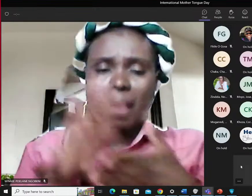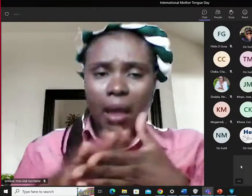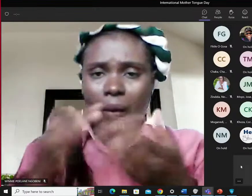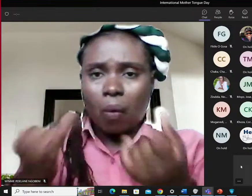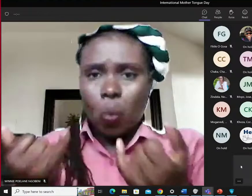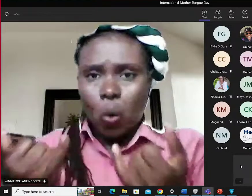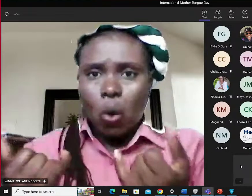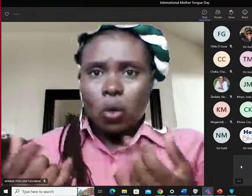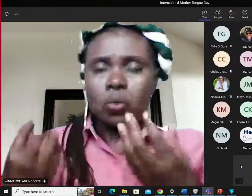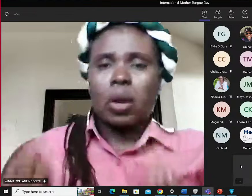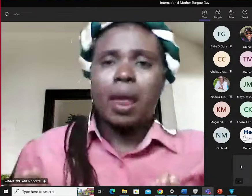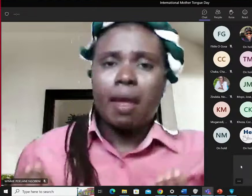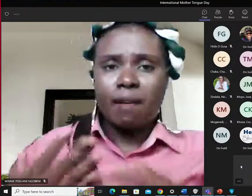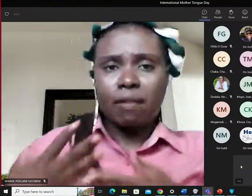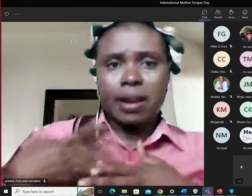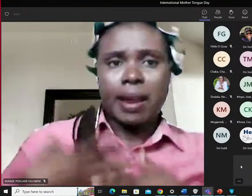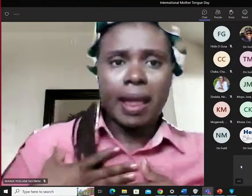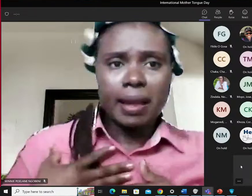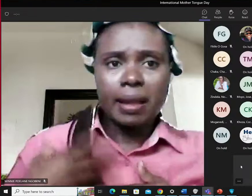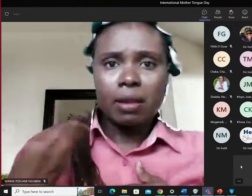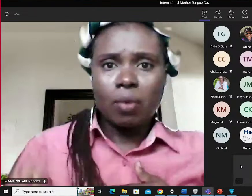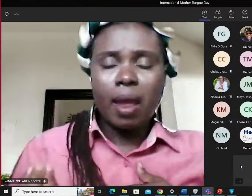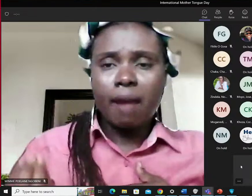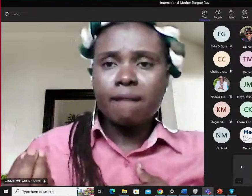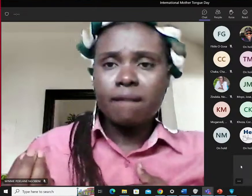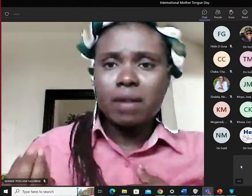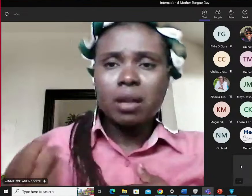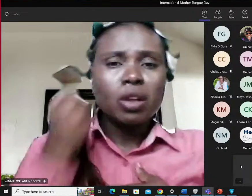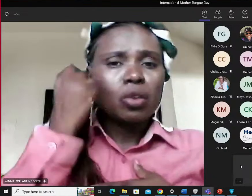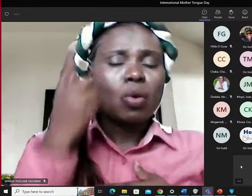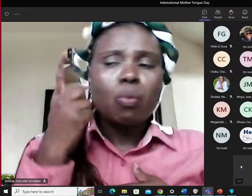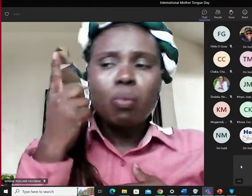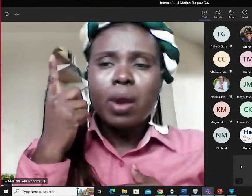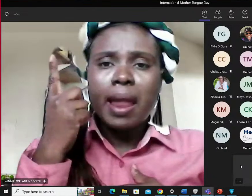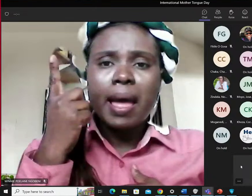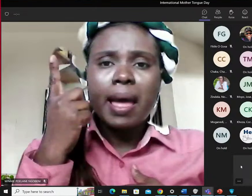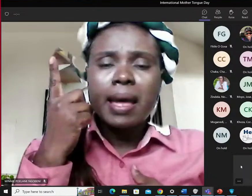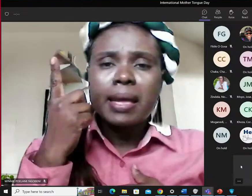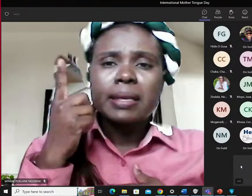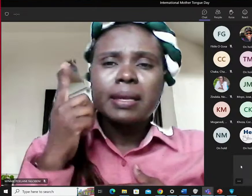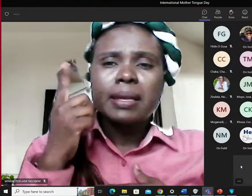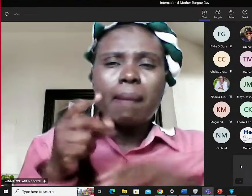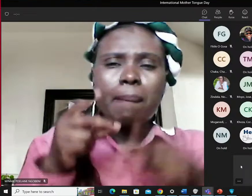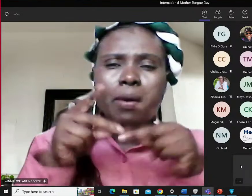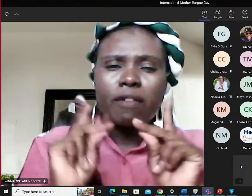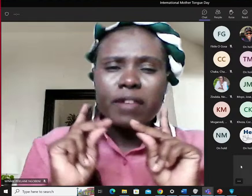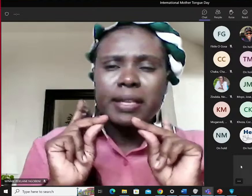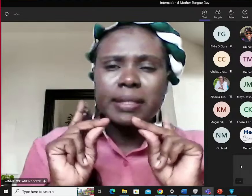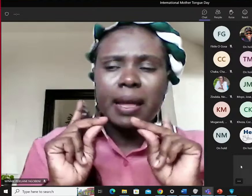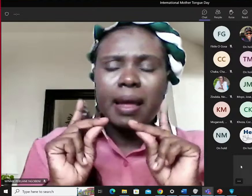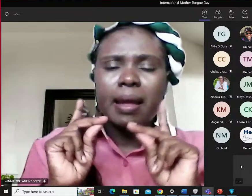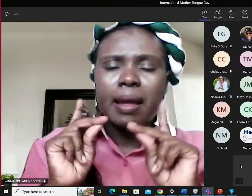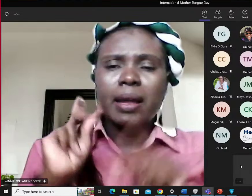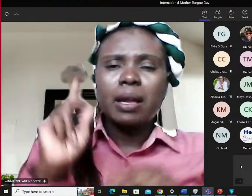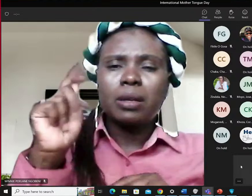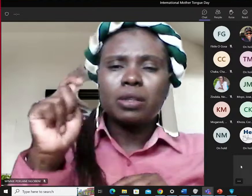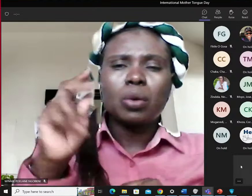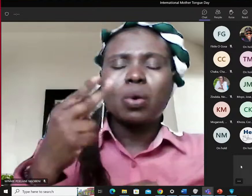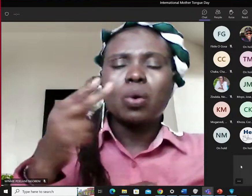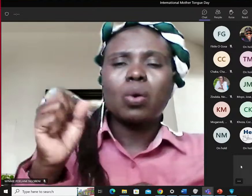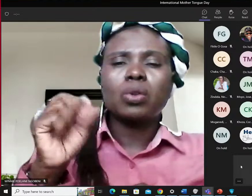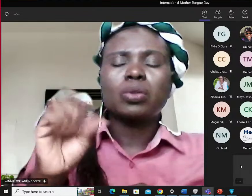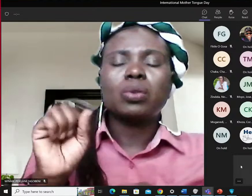again to remember, some will remember Professor Tokozo Mthembu, who